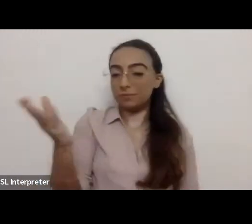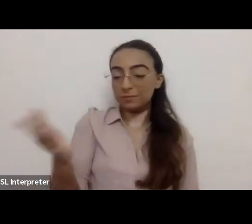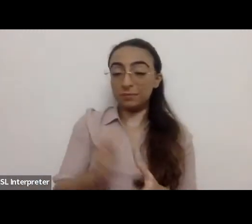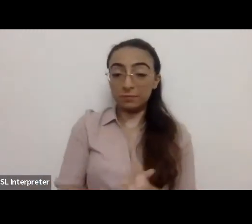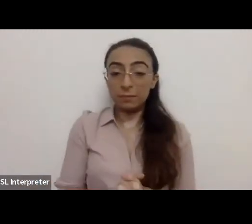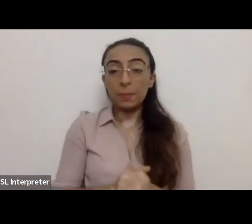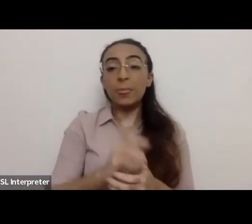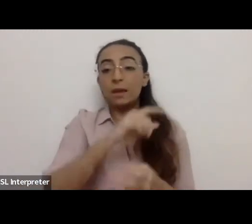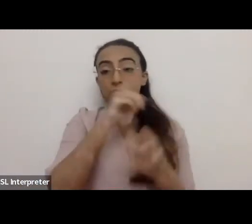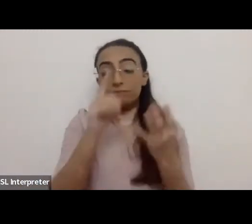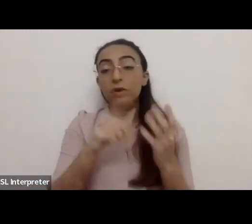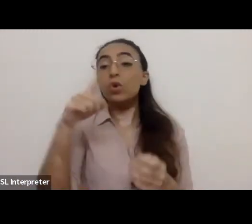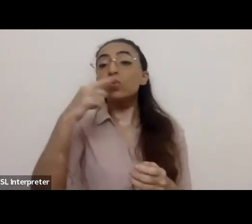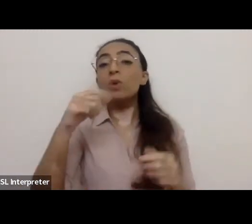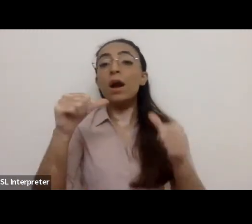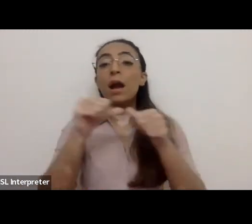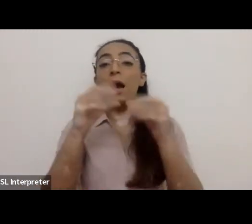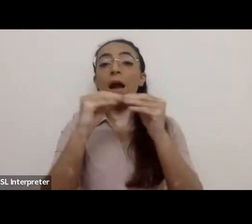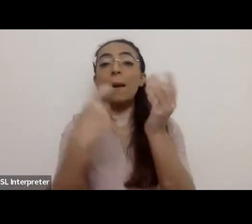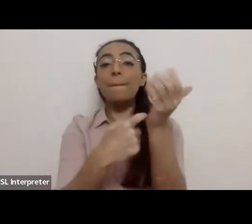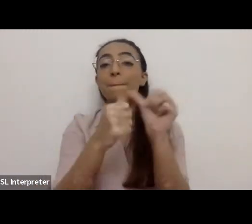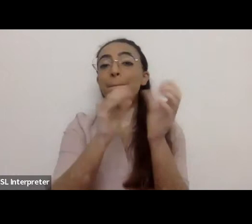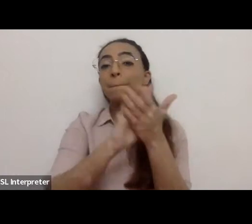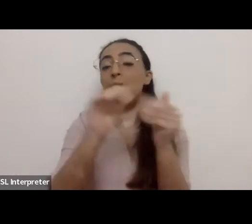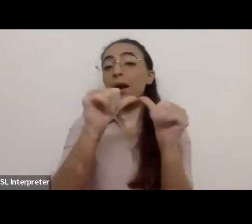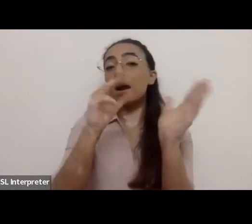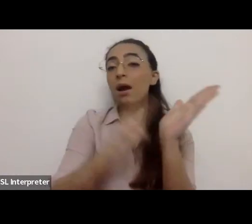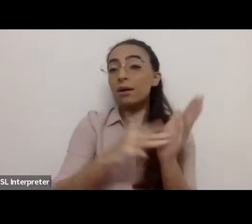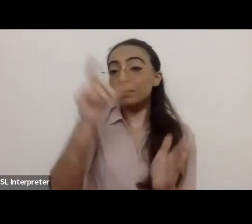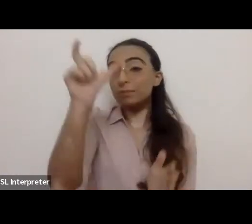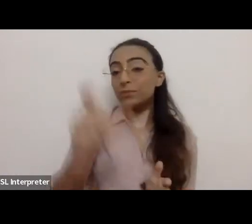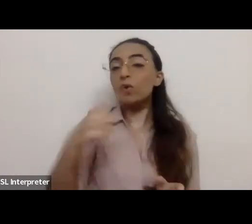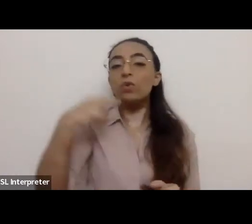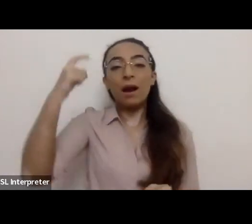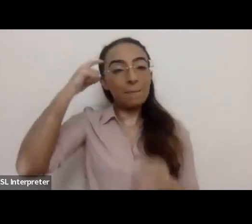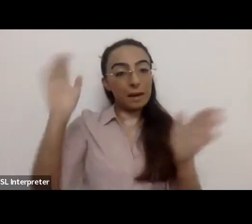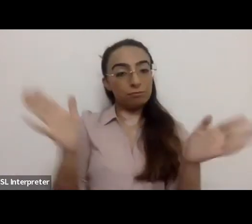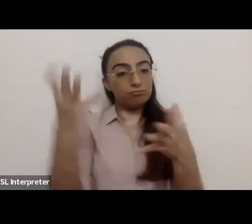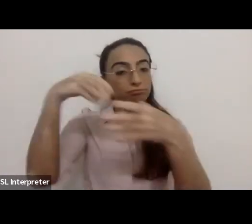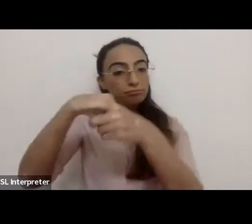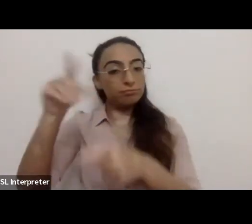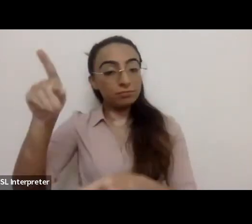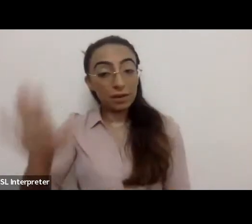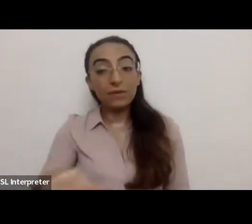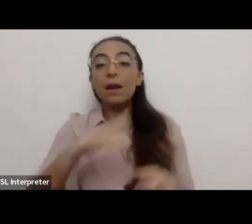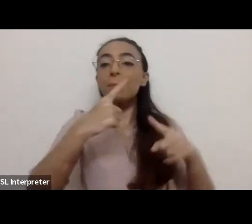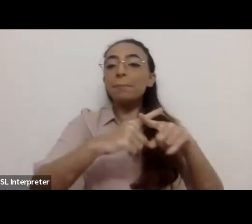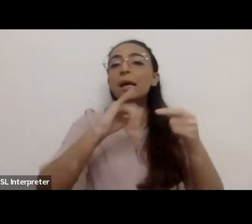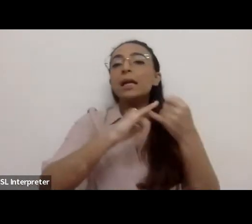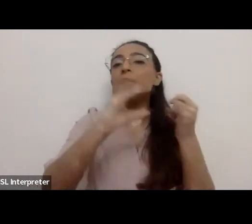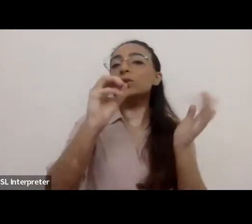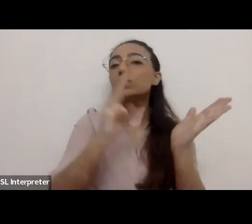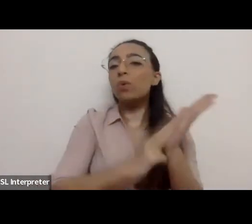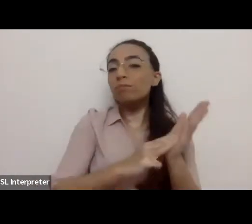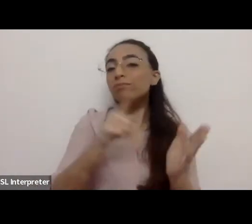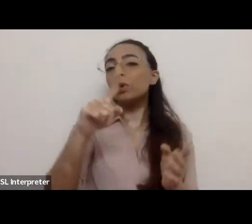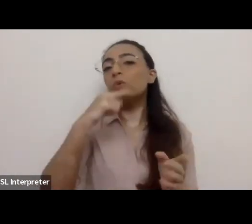Mr. Abraham Moses, General Manager, Mindtree, and Mr. Soumitra, Chairman,